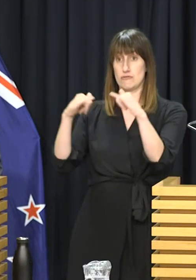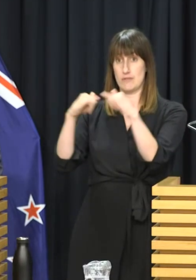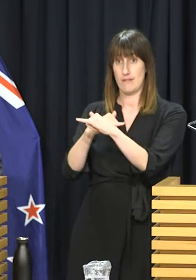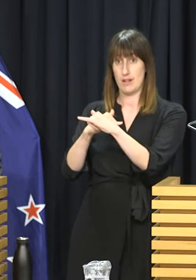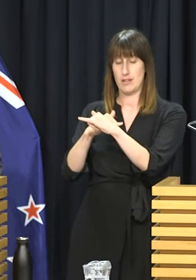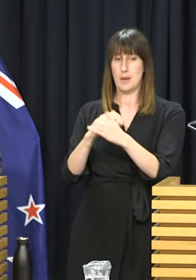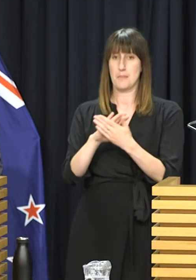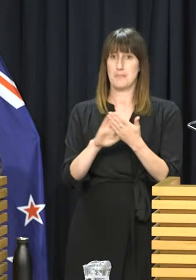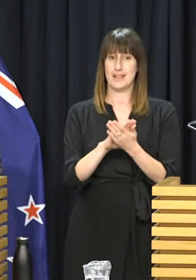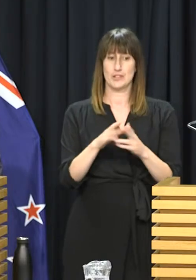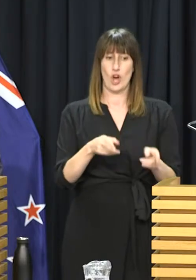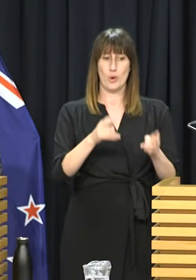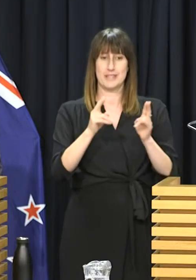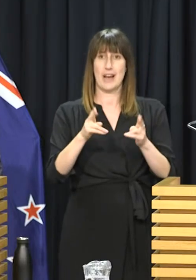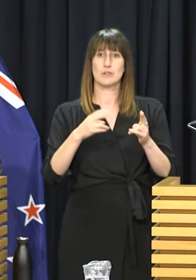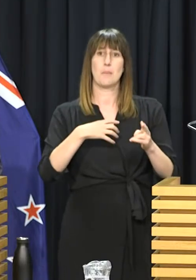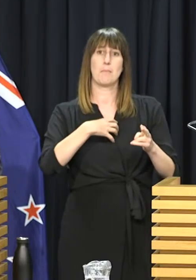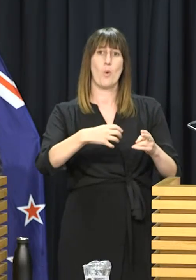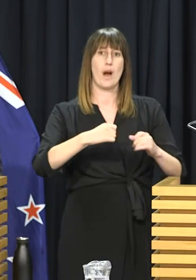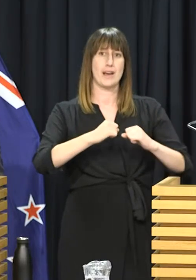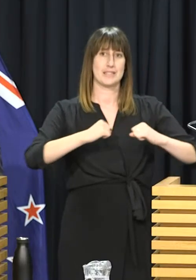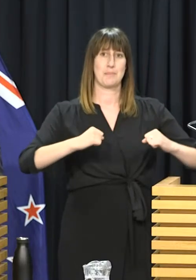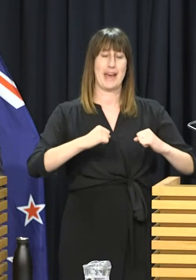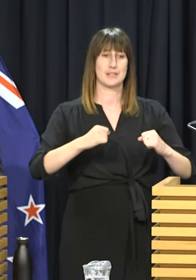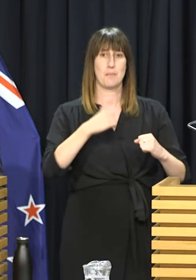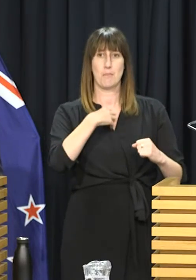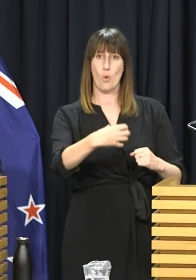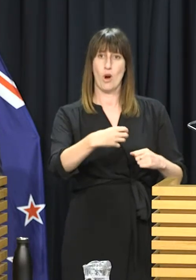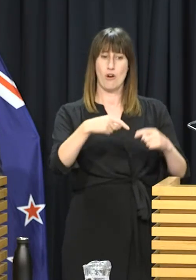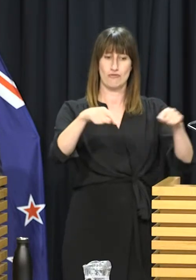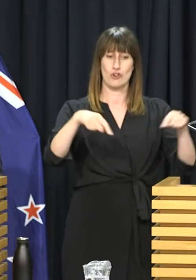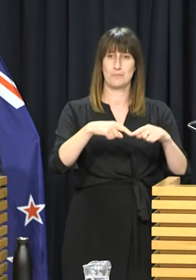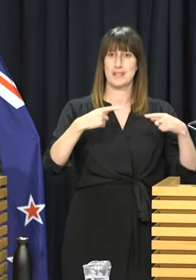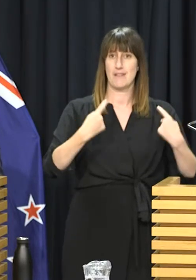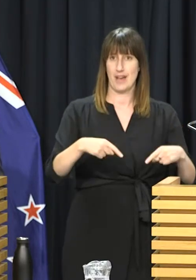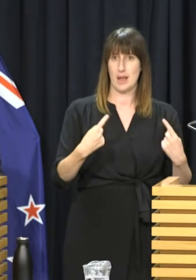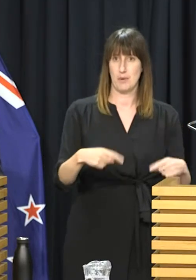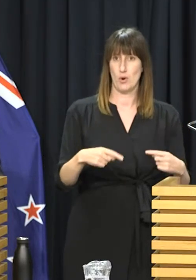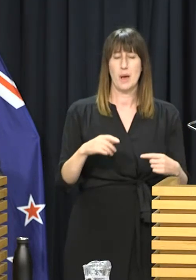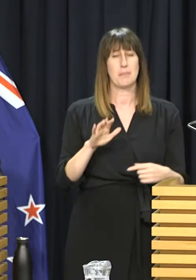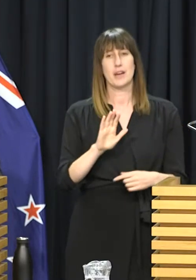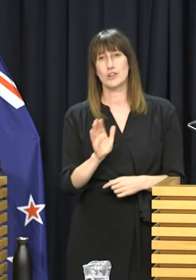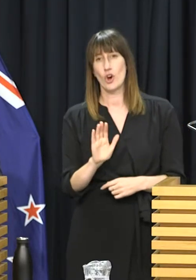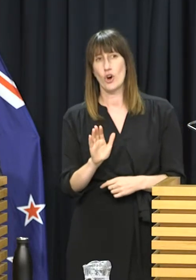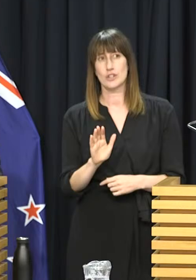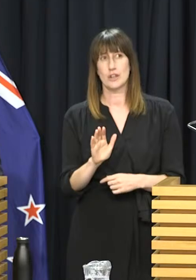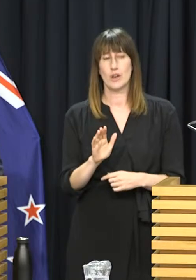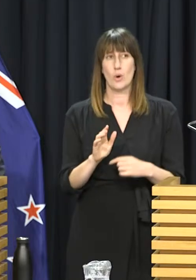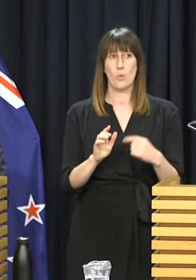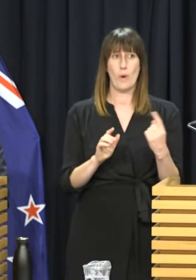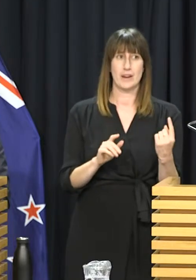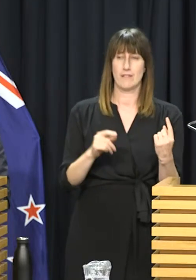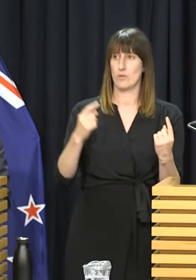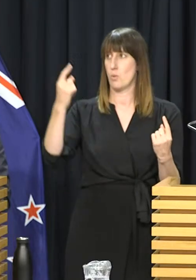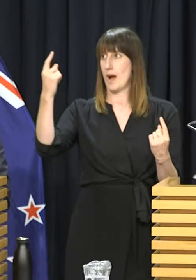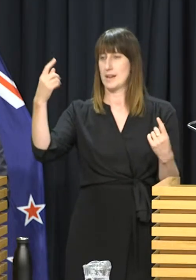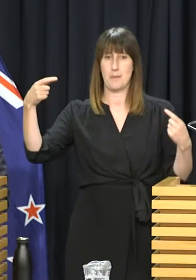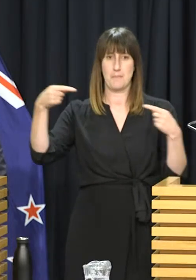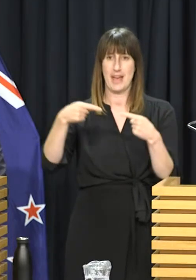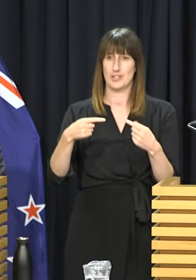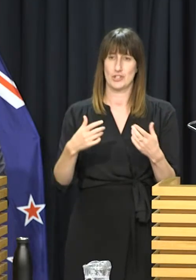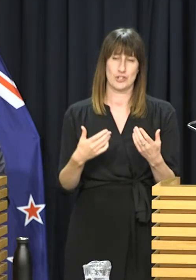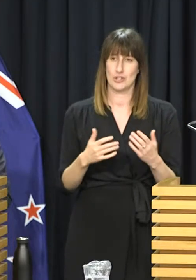the Tasman, but it might not be a one-for-one match. Well, certainly, I think it's highly unlikely to be a one-for-one match. So it's most likely